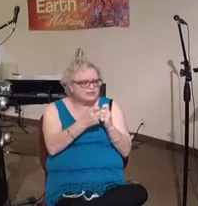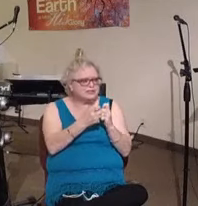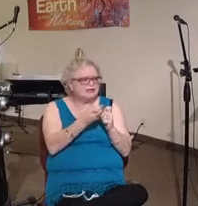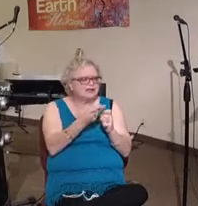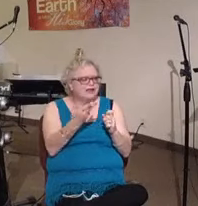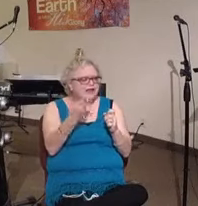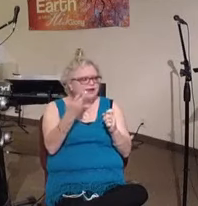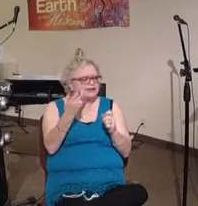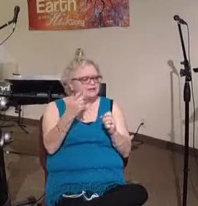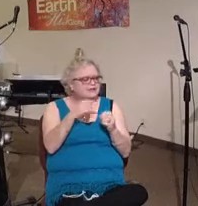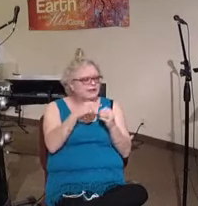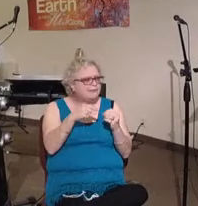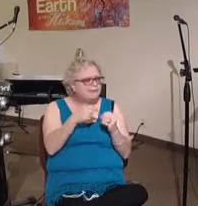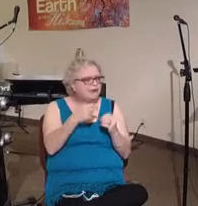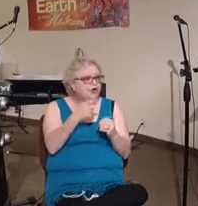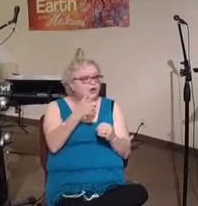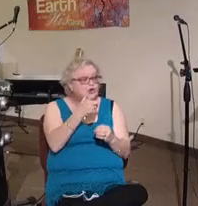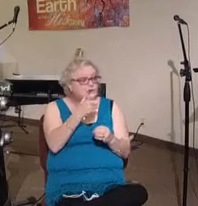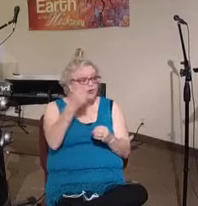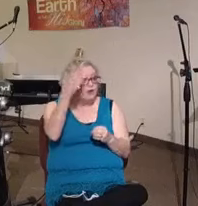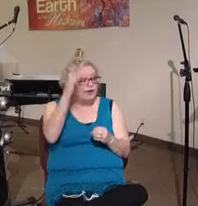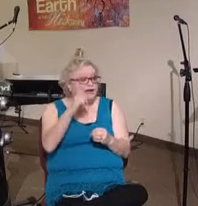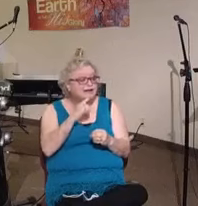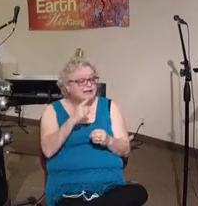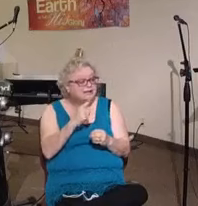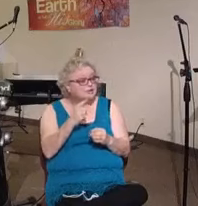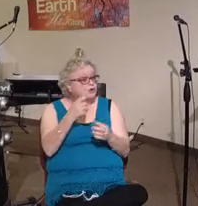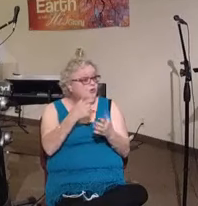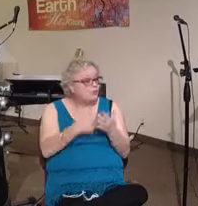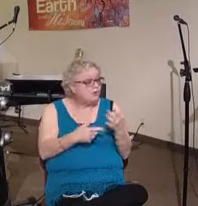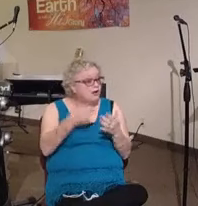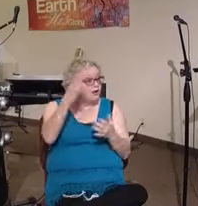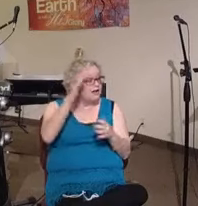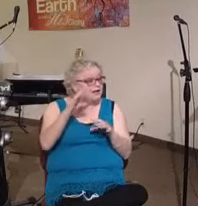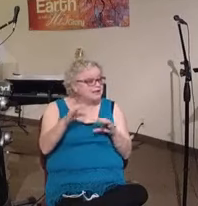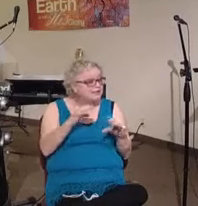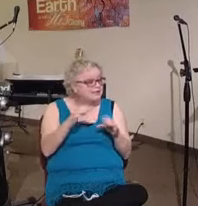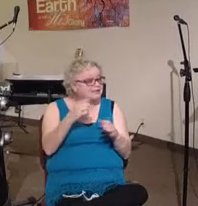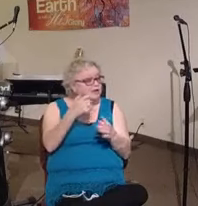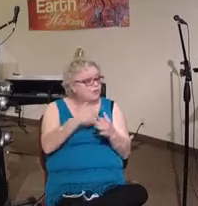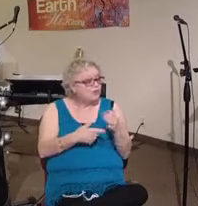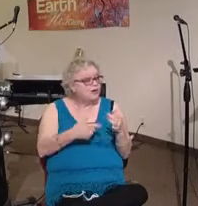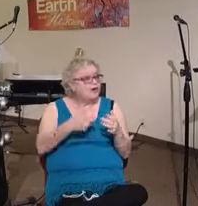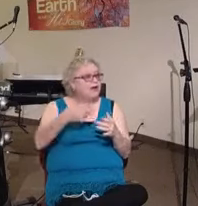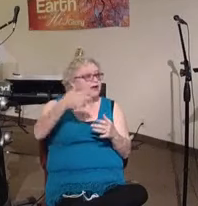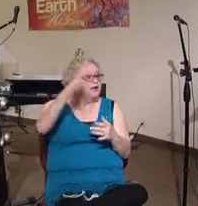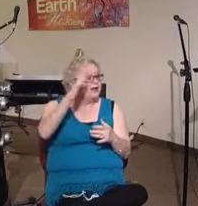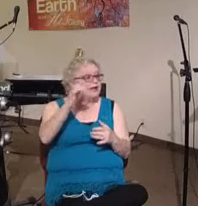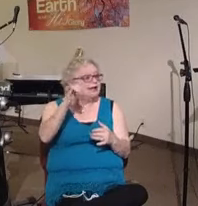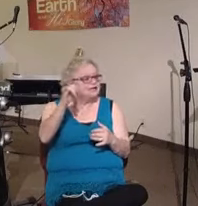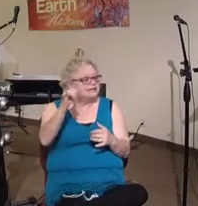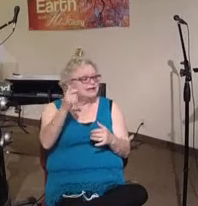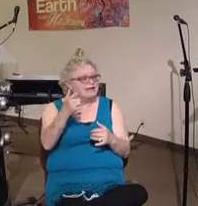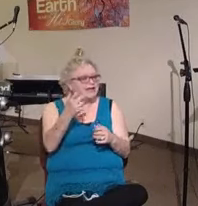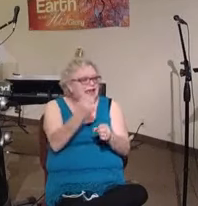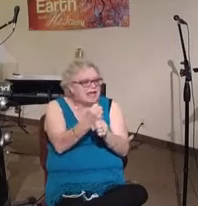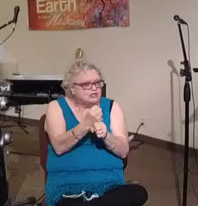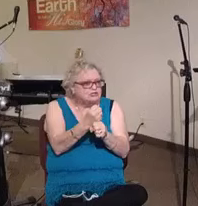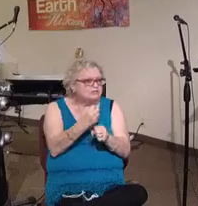twisted about who God is, about what God does, and what God is like, he's got